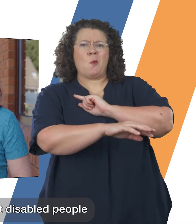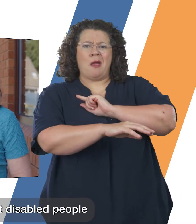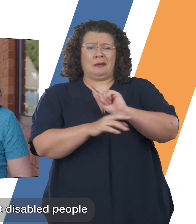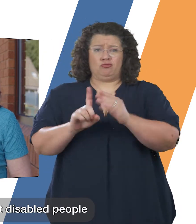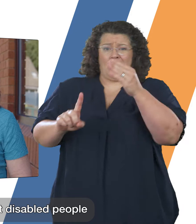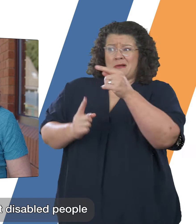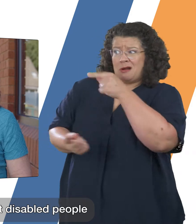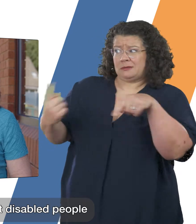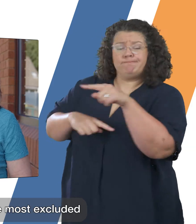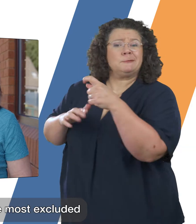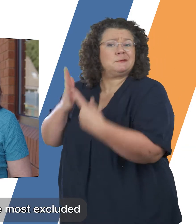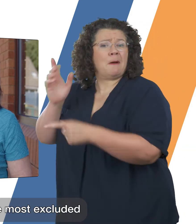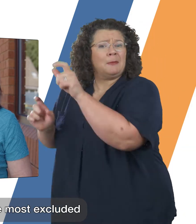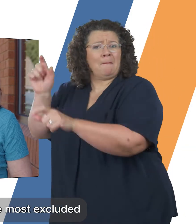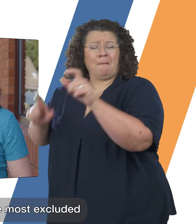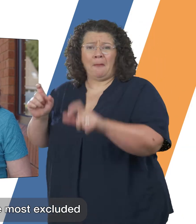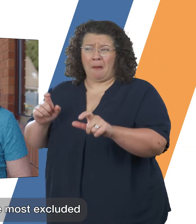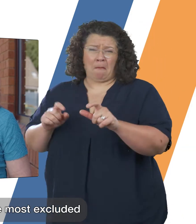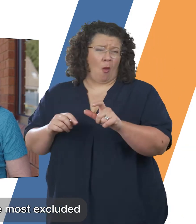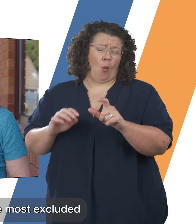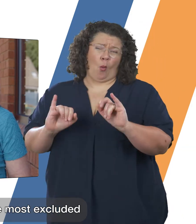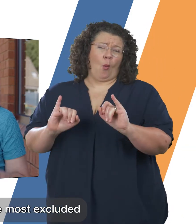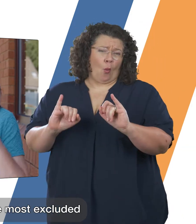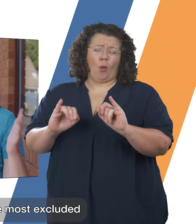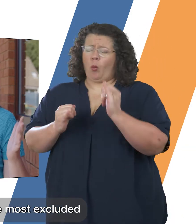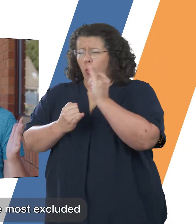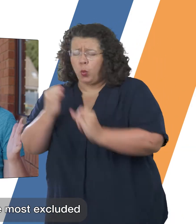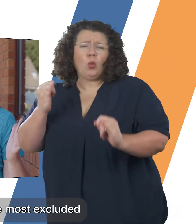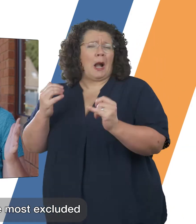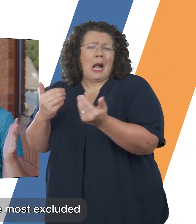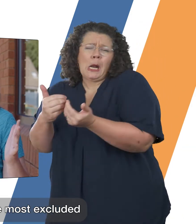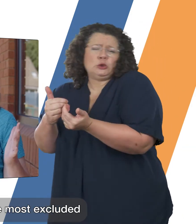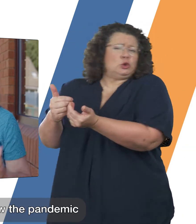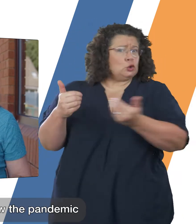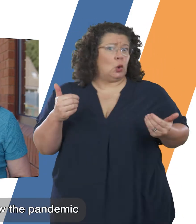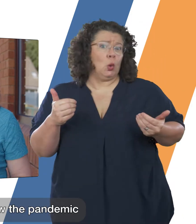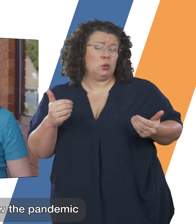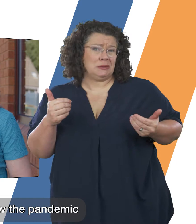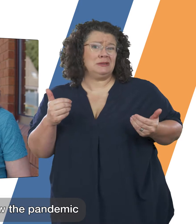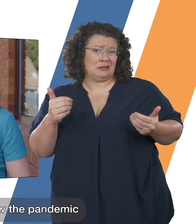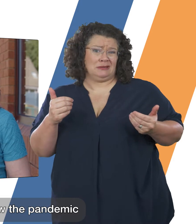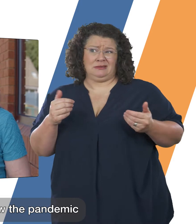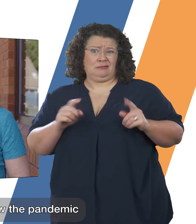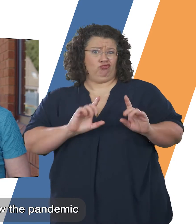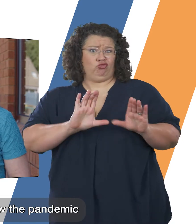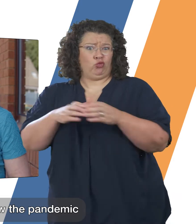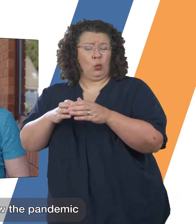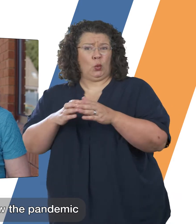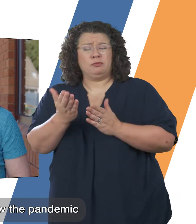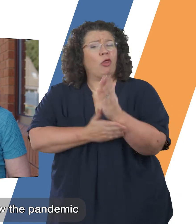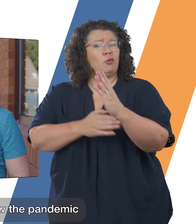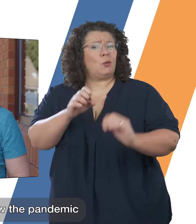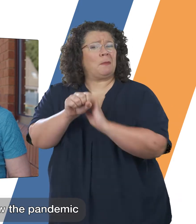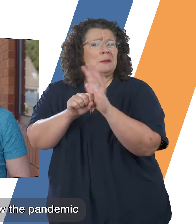that disabled people were clearly one of the most excluded groups in terms of how